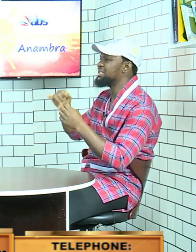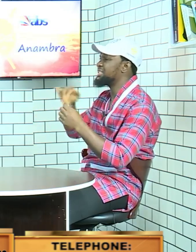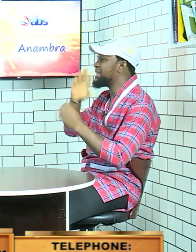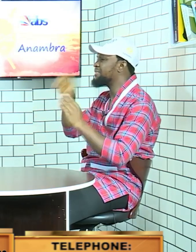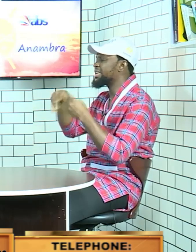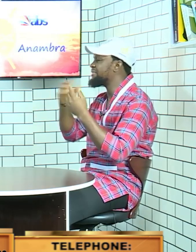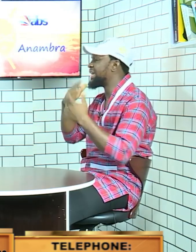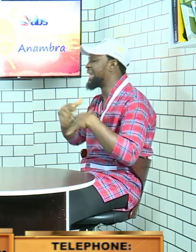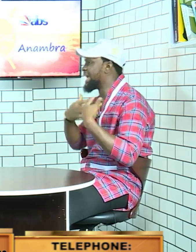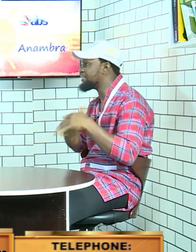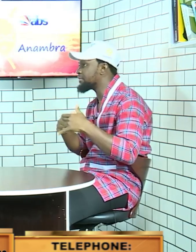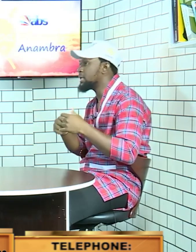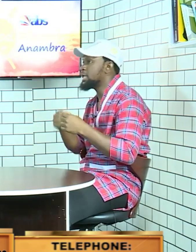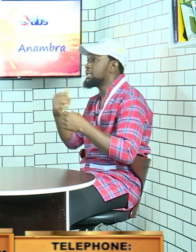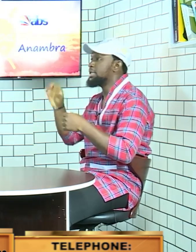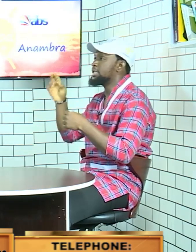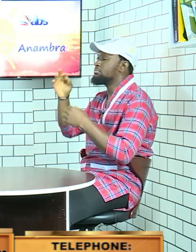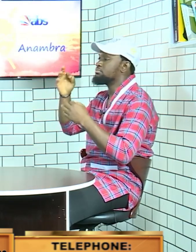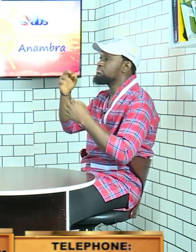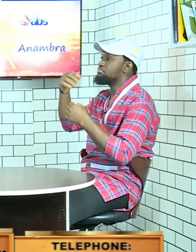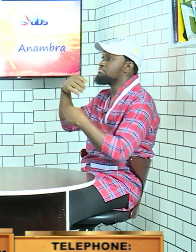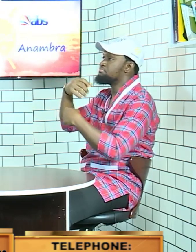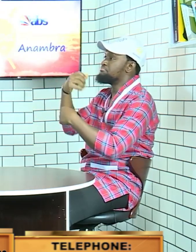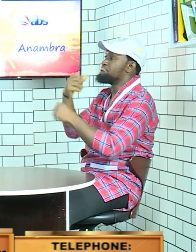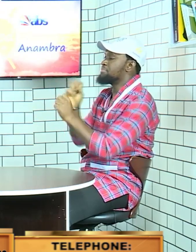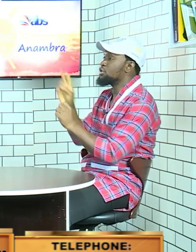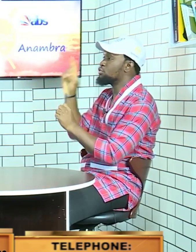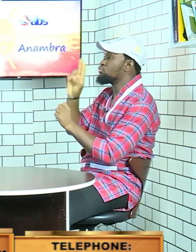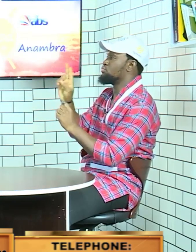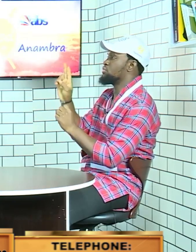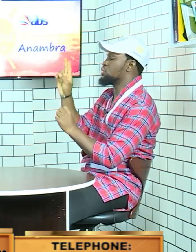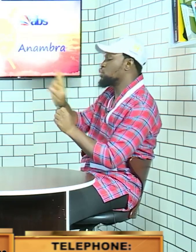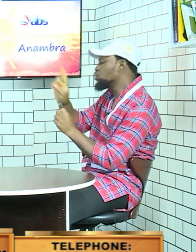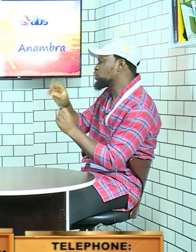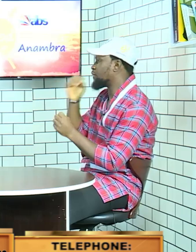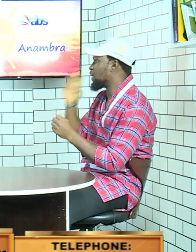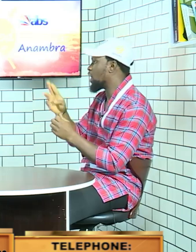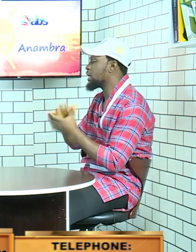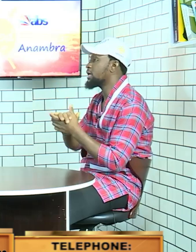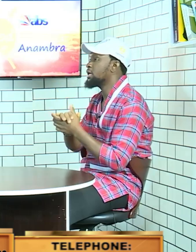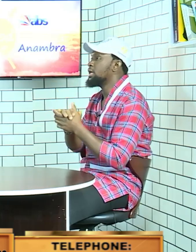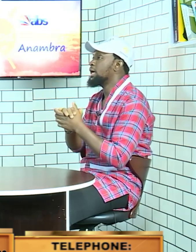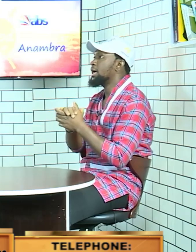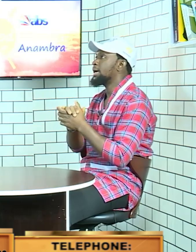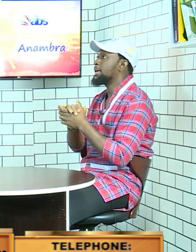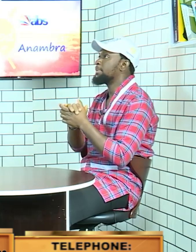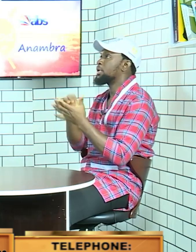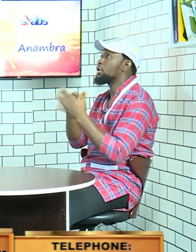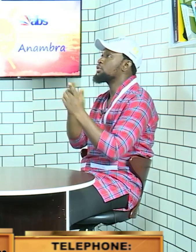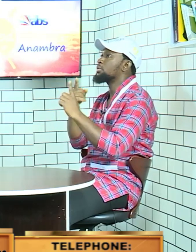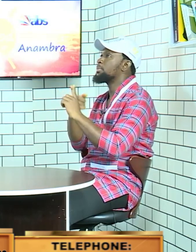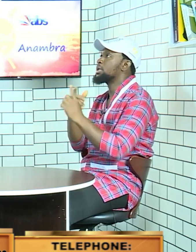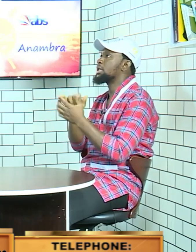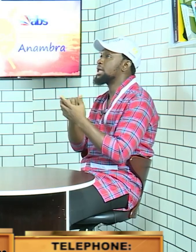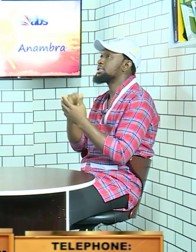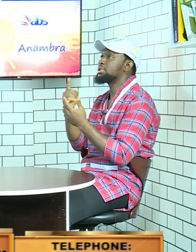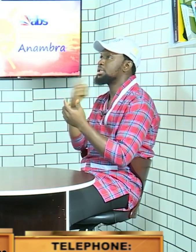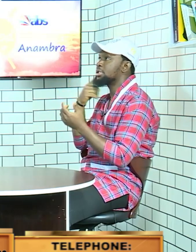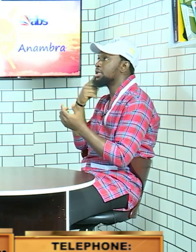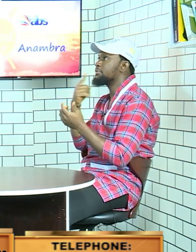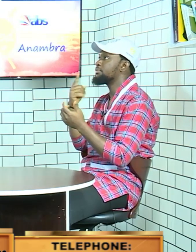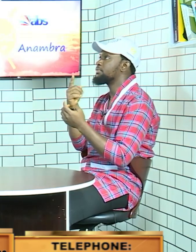they never gave her life, they made use of her. It got to the point